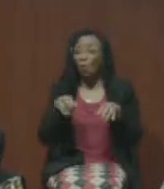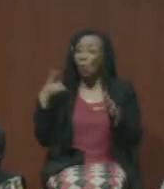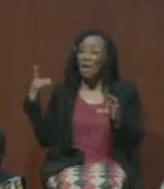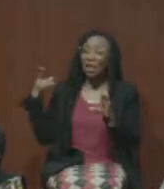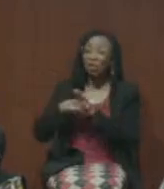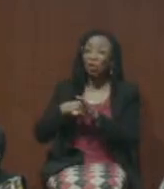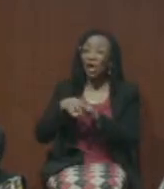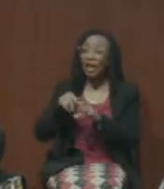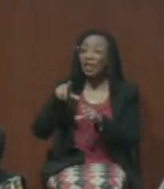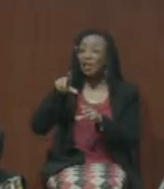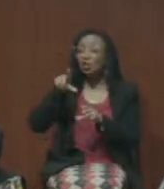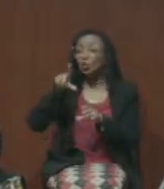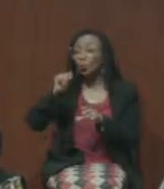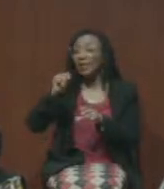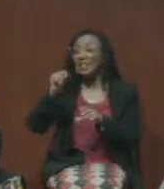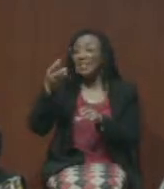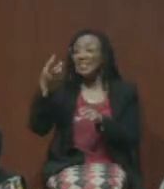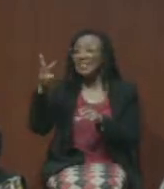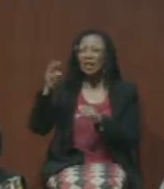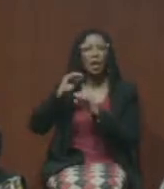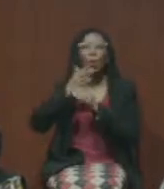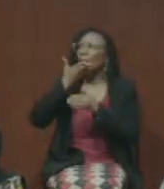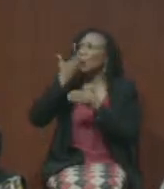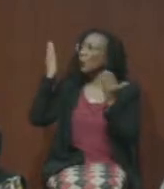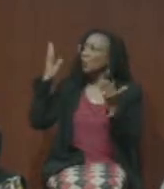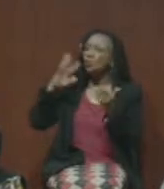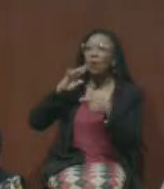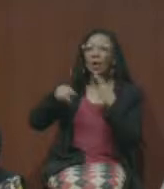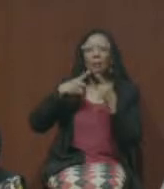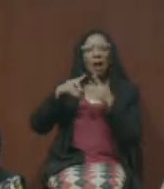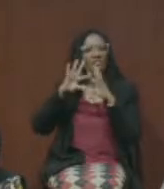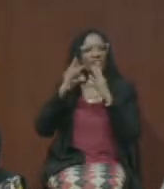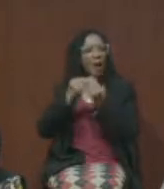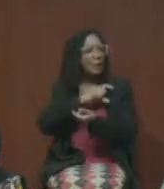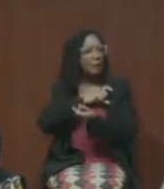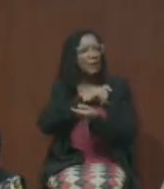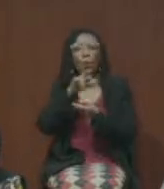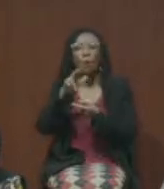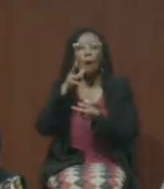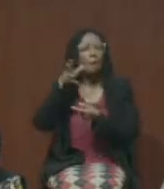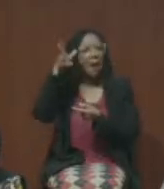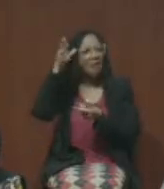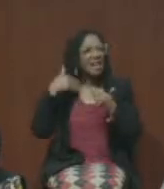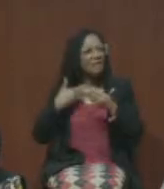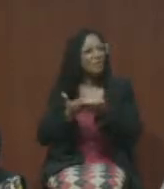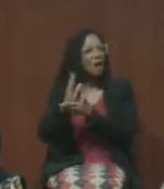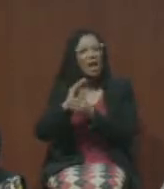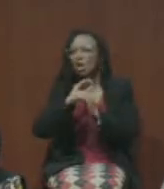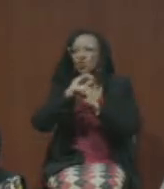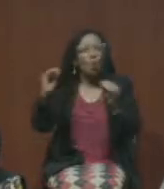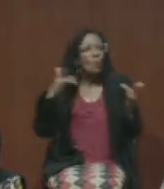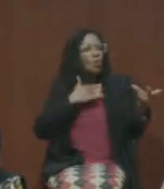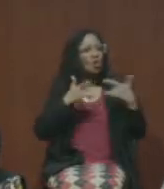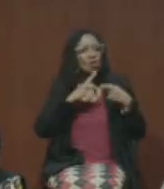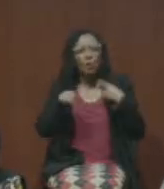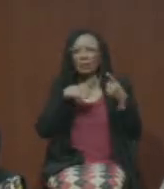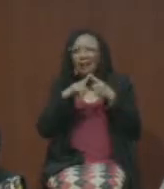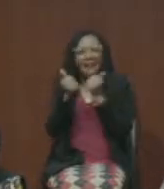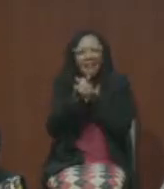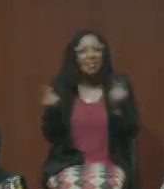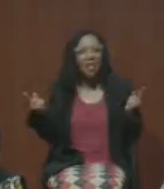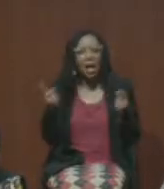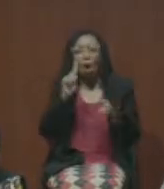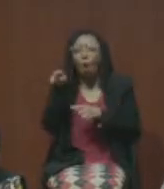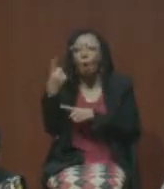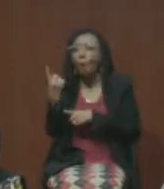2016, no one was talking about family policing, and no one was concerned about parents having rights, and no one was concerned about anything